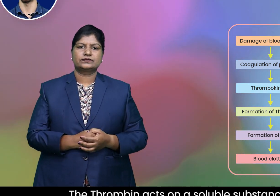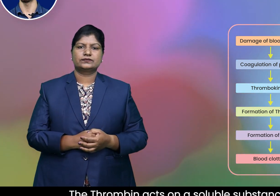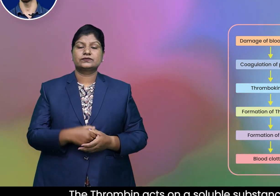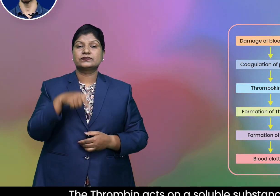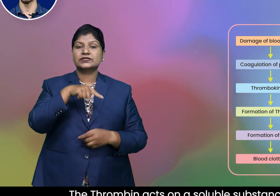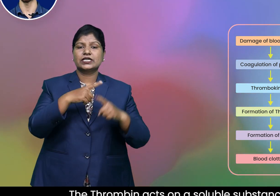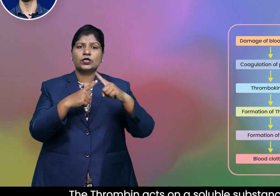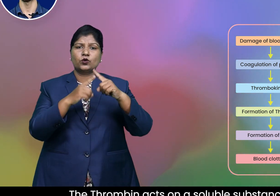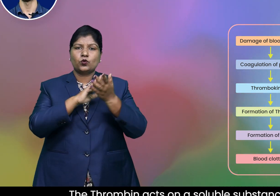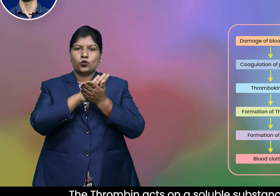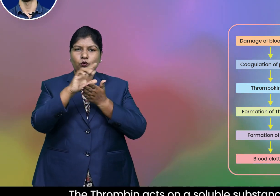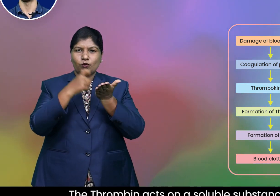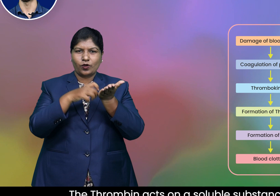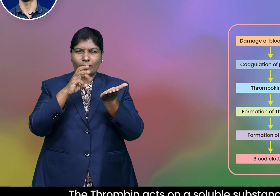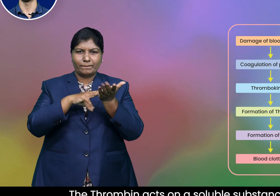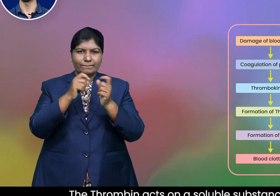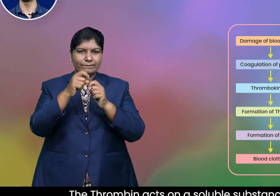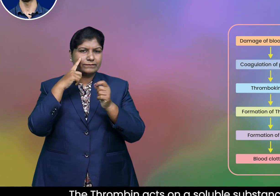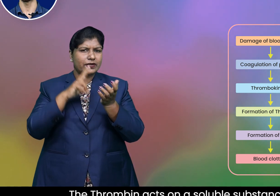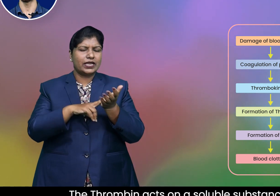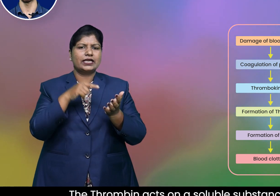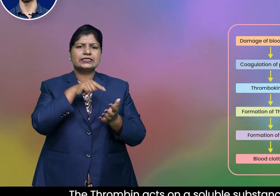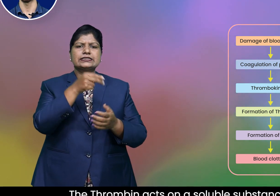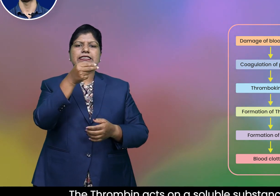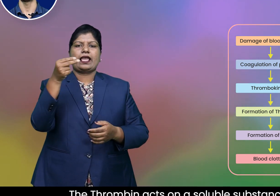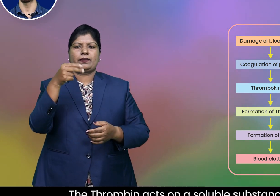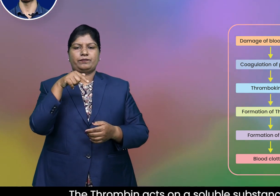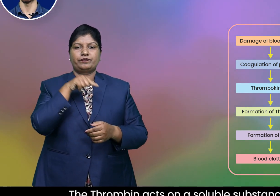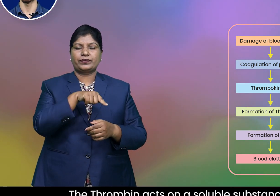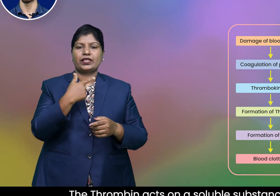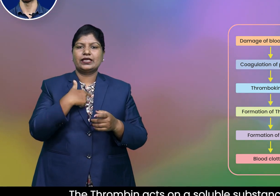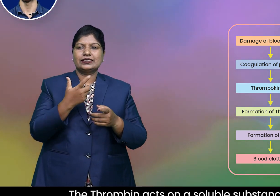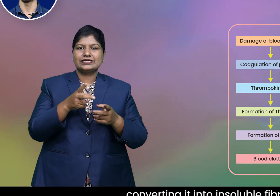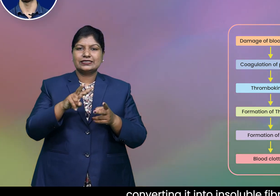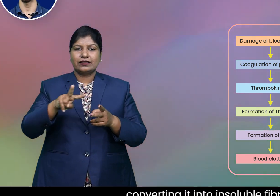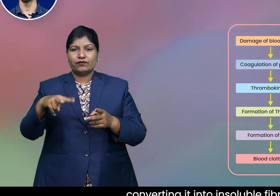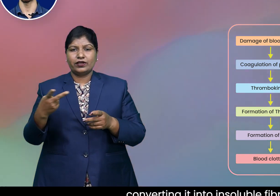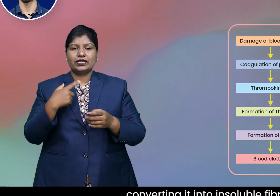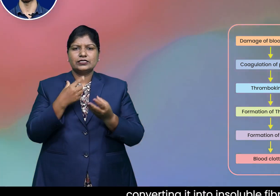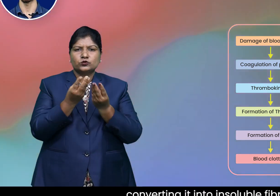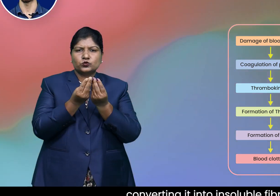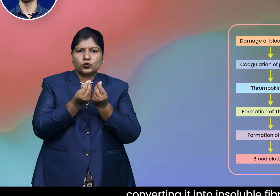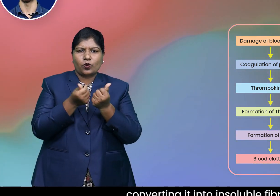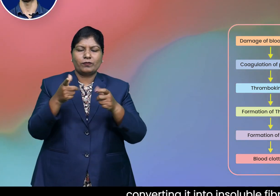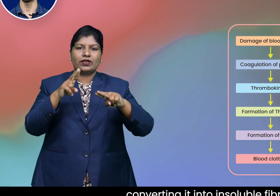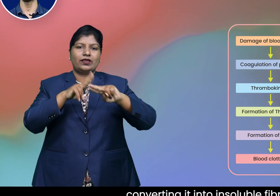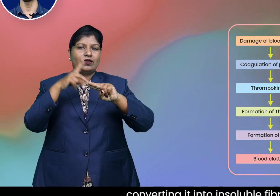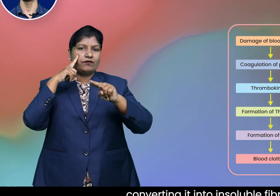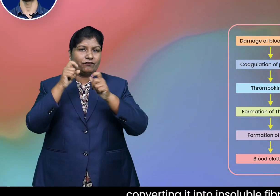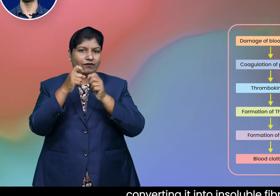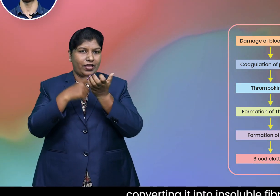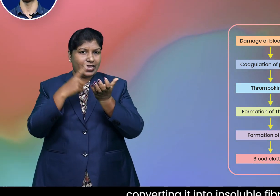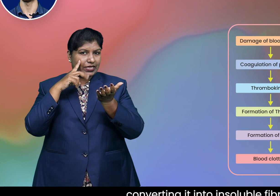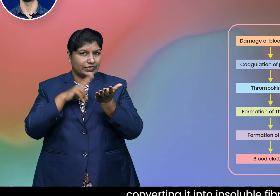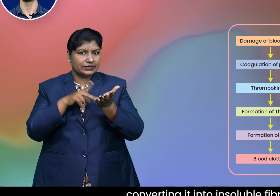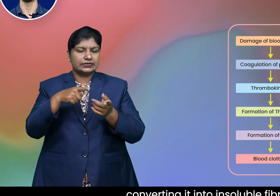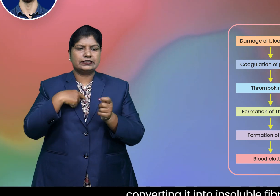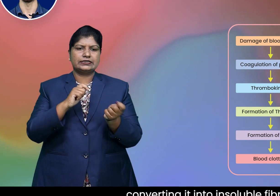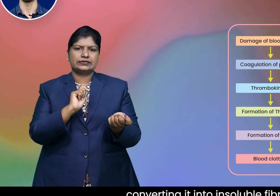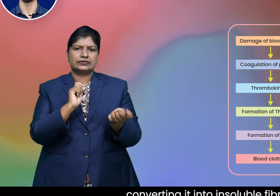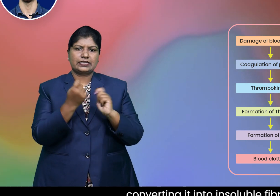The thrombin acts on a soluble substance fibrinogen, converting it into insoluble